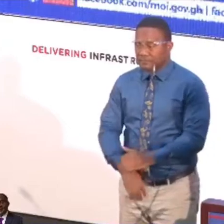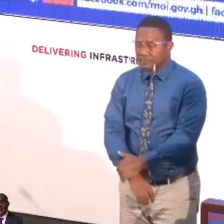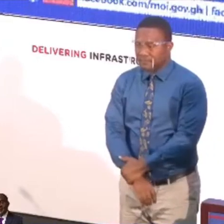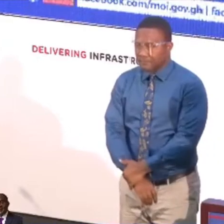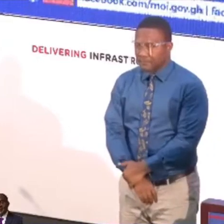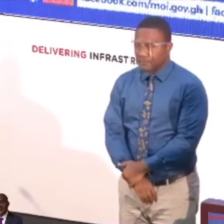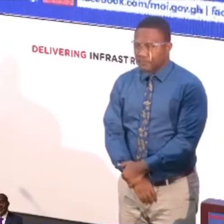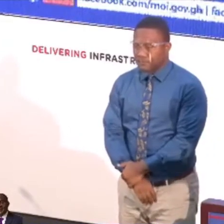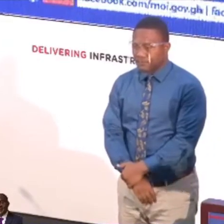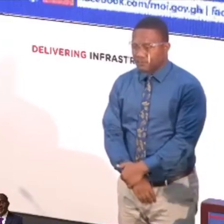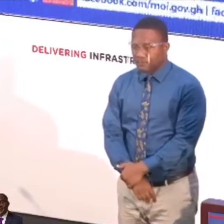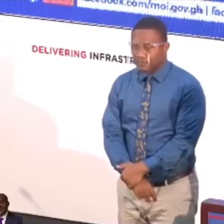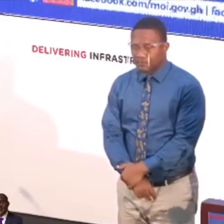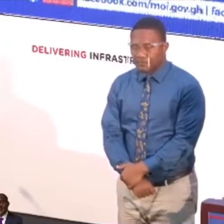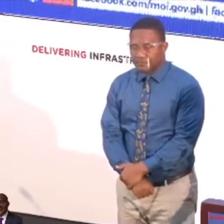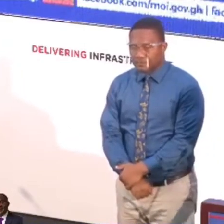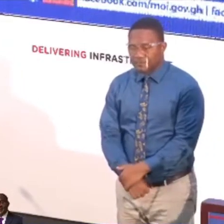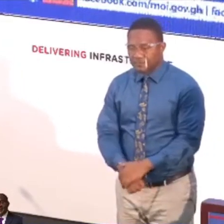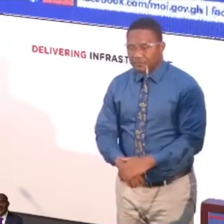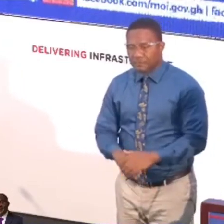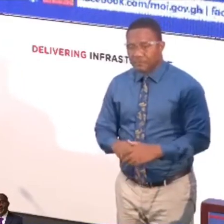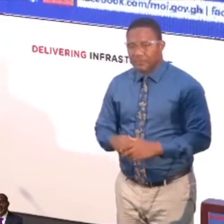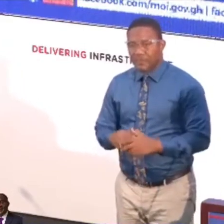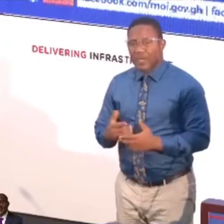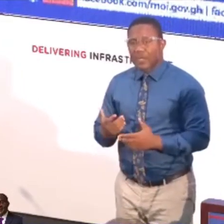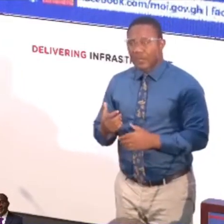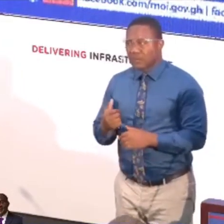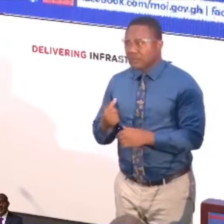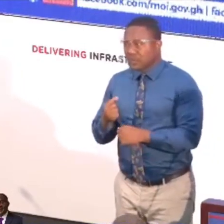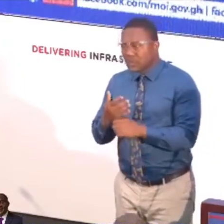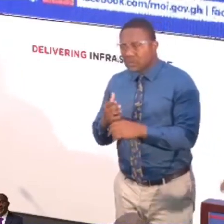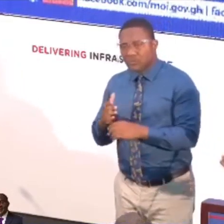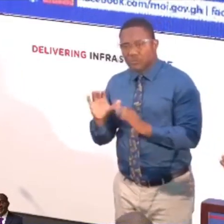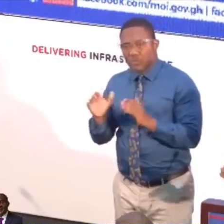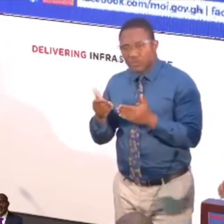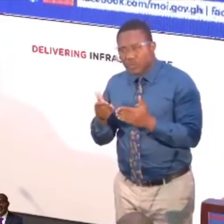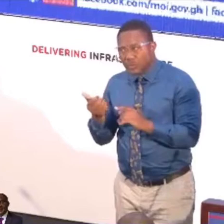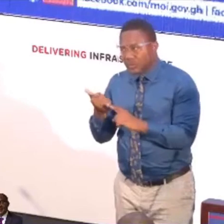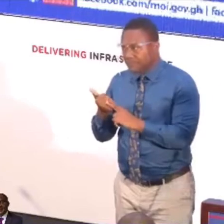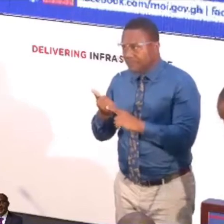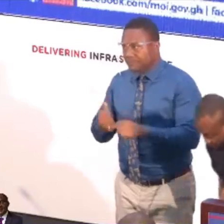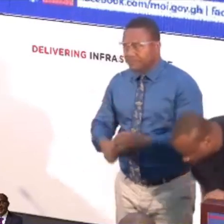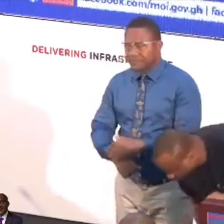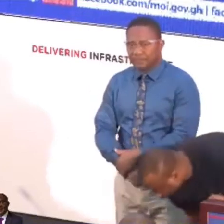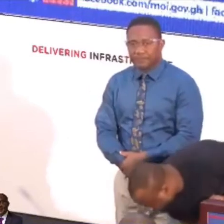I recognize you, sir. Please just introduce yourself and ask your brief question. Hello.